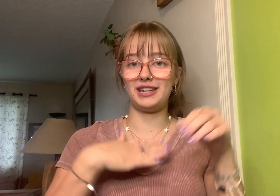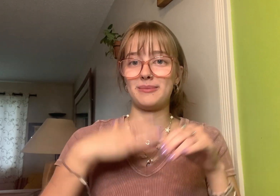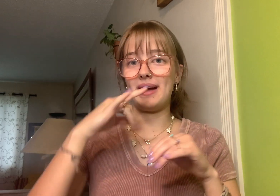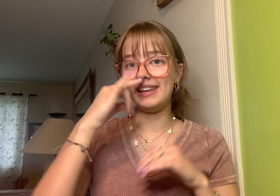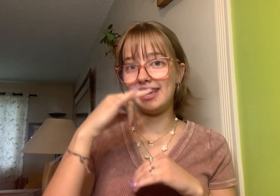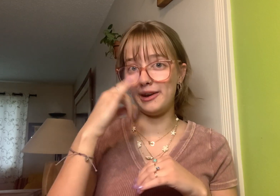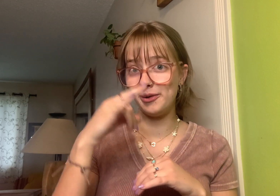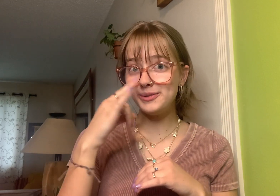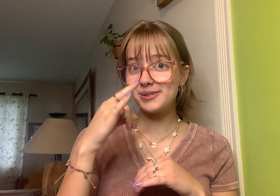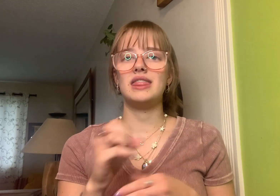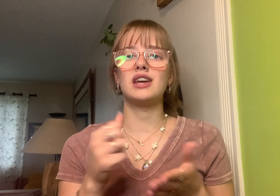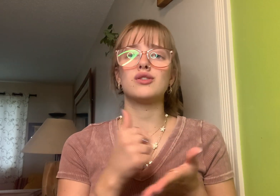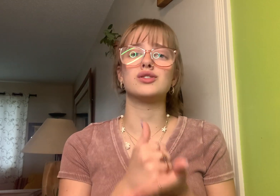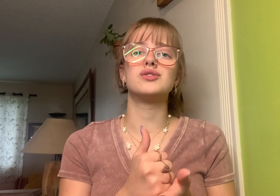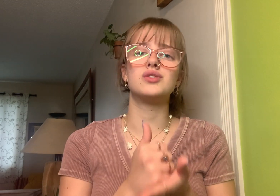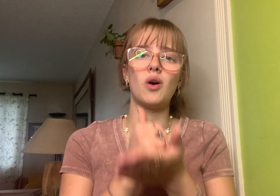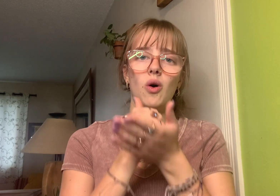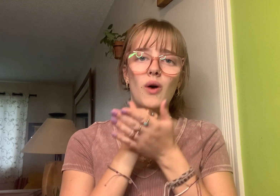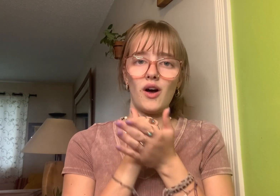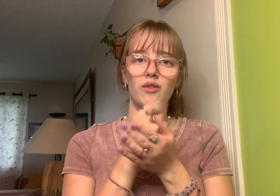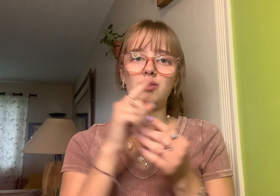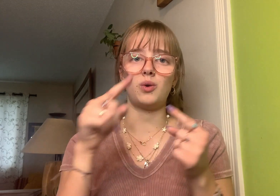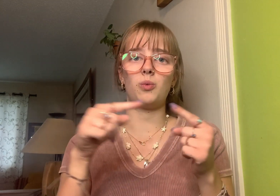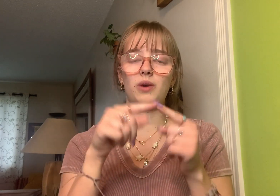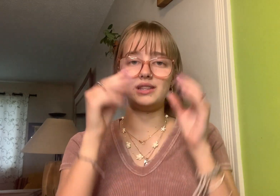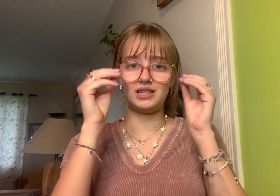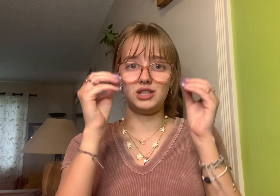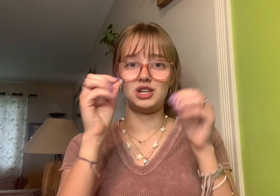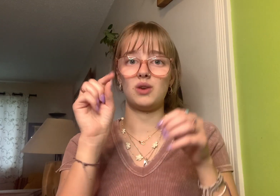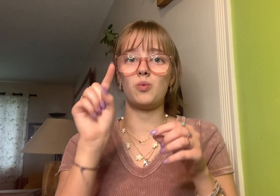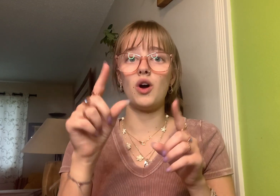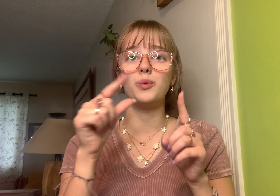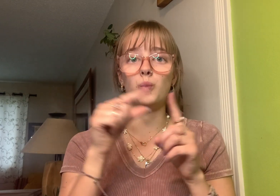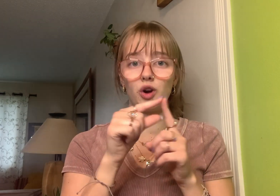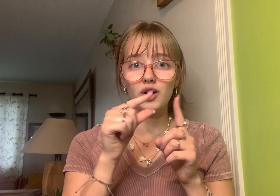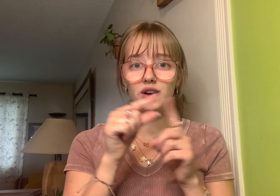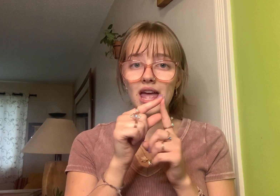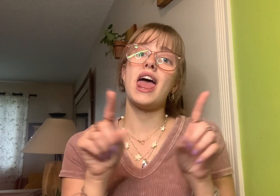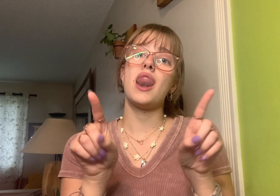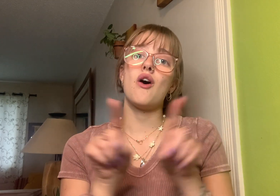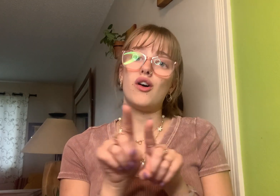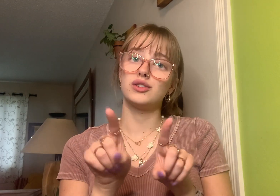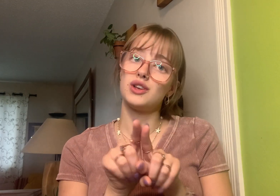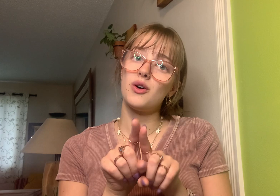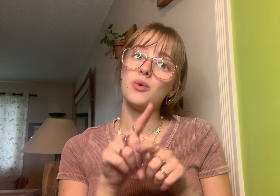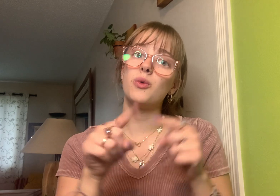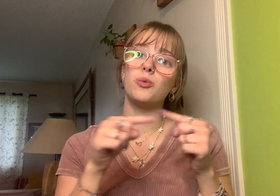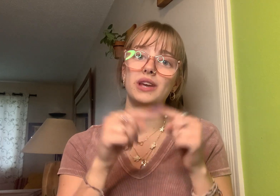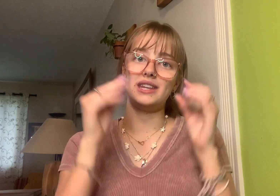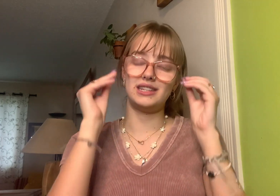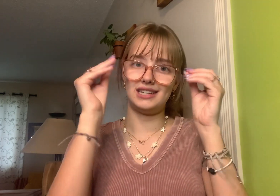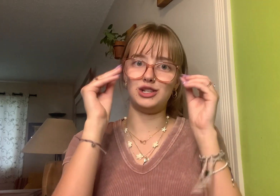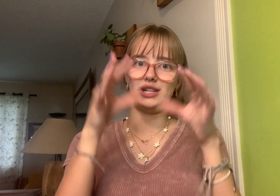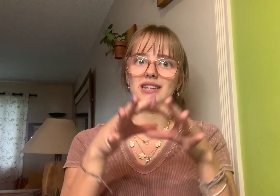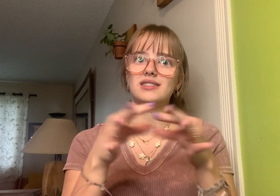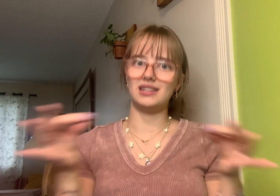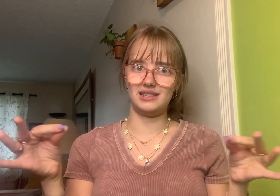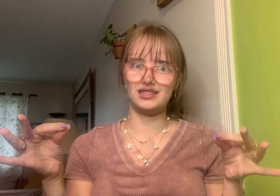my kiddos. And they are so helpful when teaching one word and also when teaching sentences.